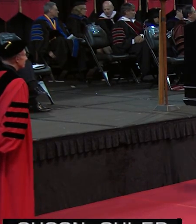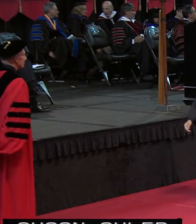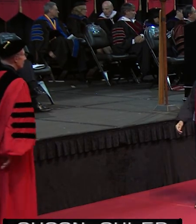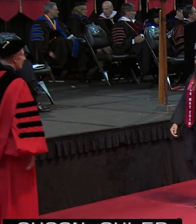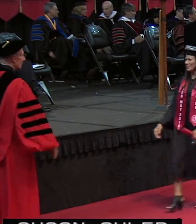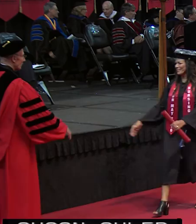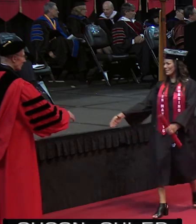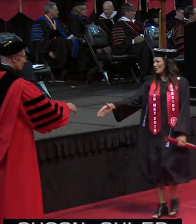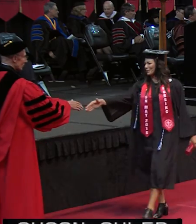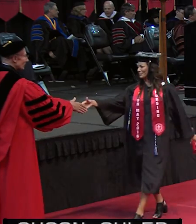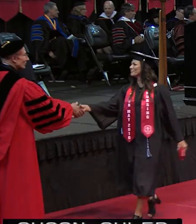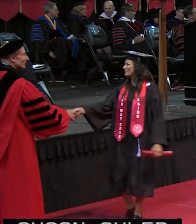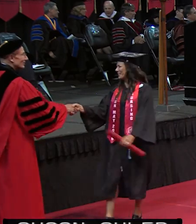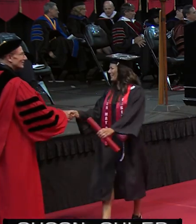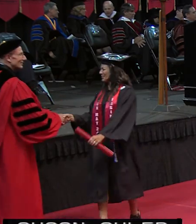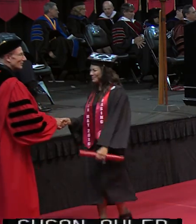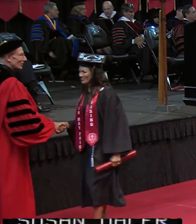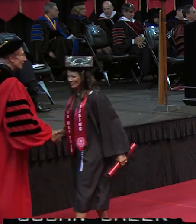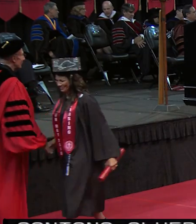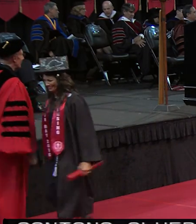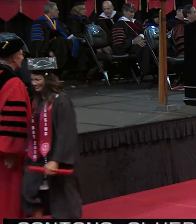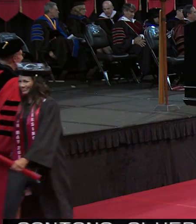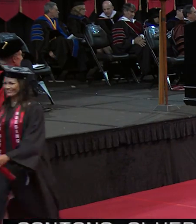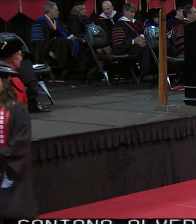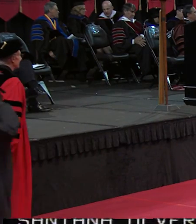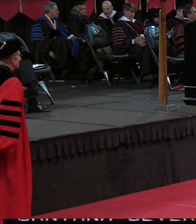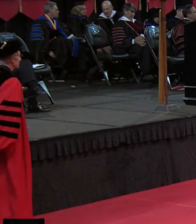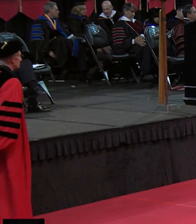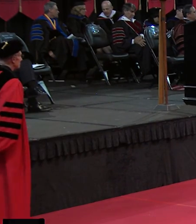Amber Shalice Owens.